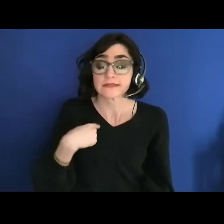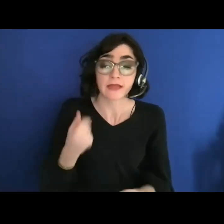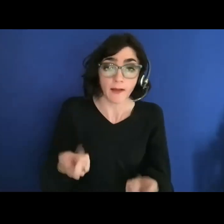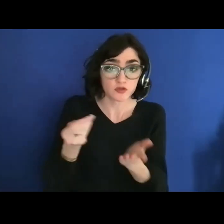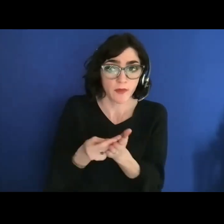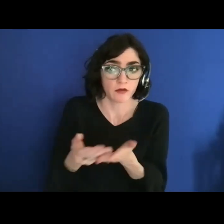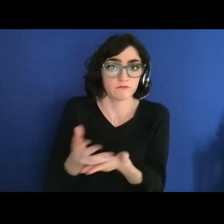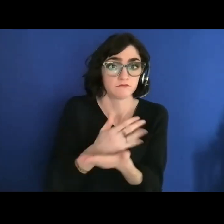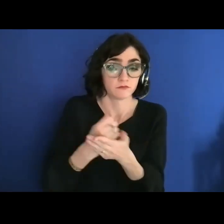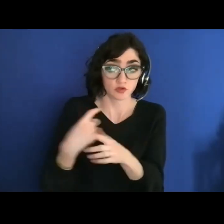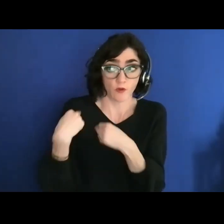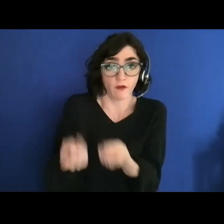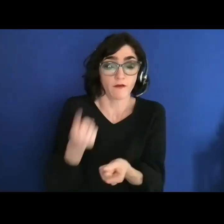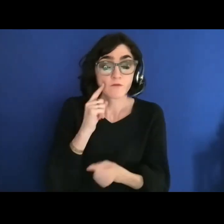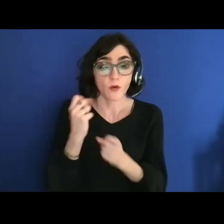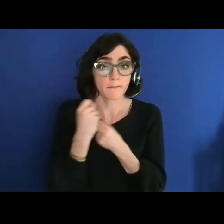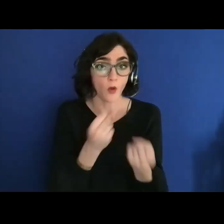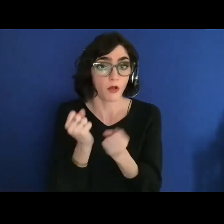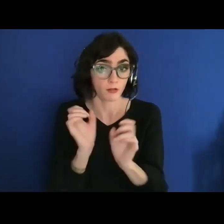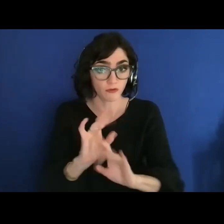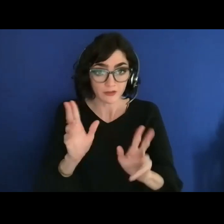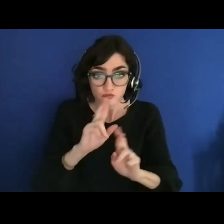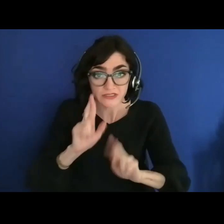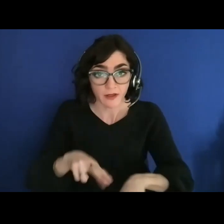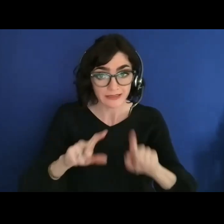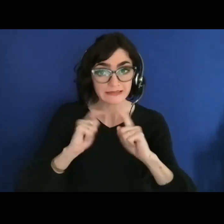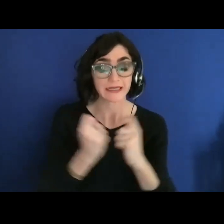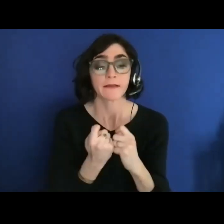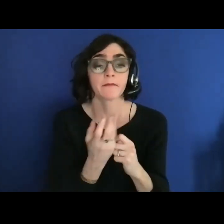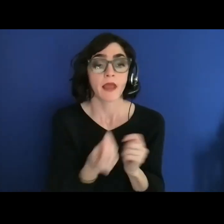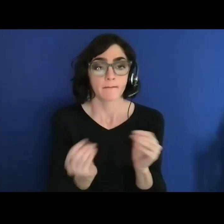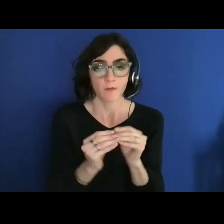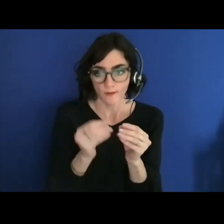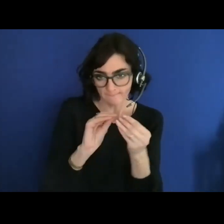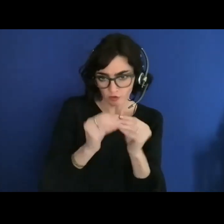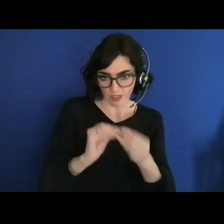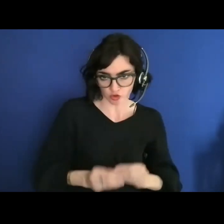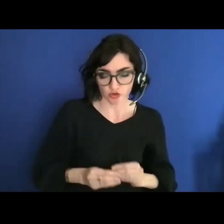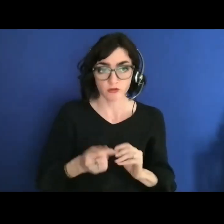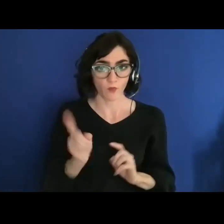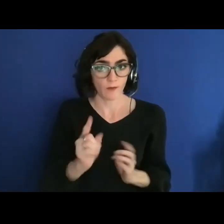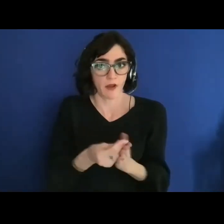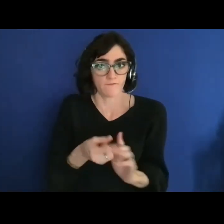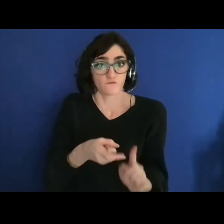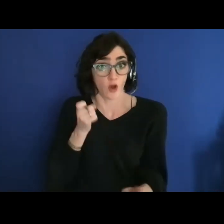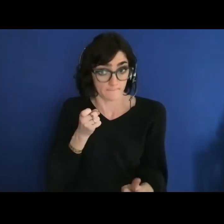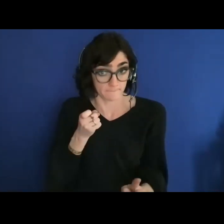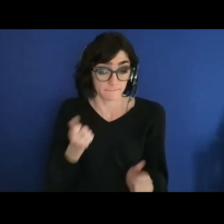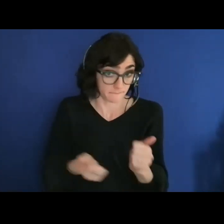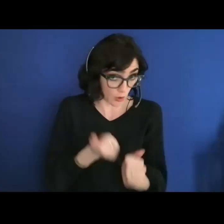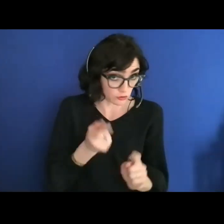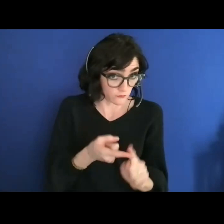so far for mobile crisis response teams, and some breakdown on percentages of the sources? Has most of it come out of